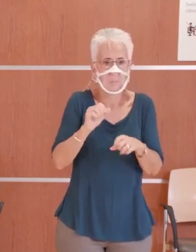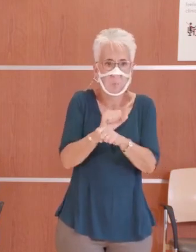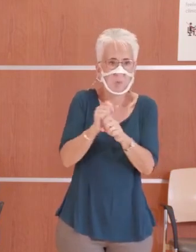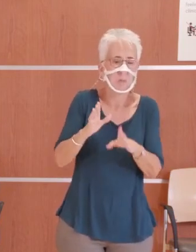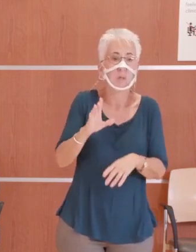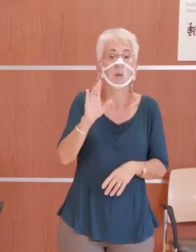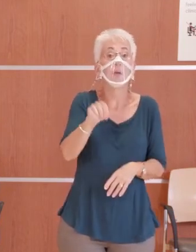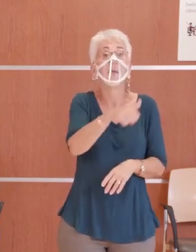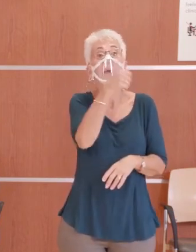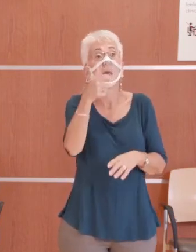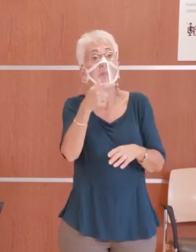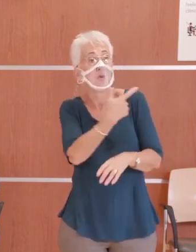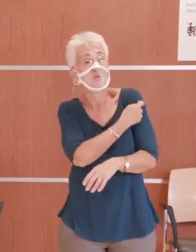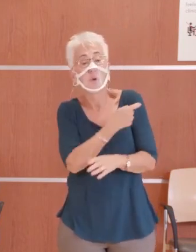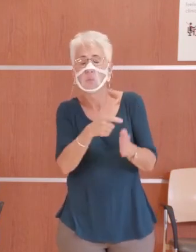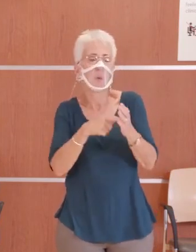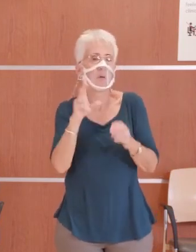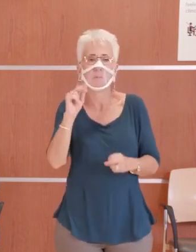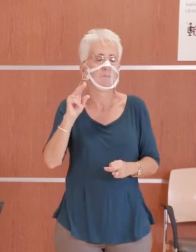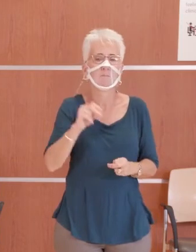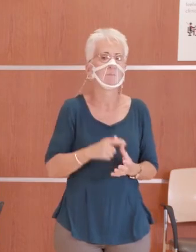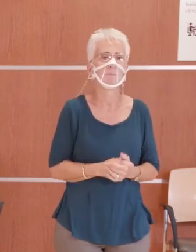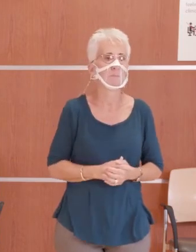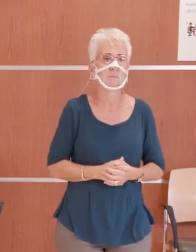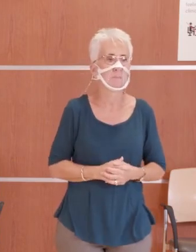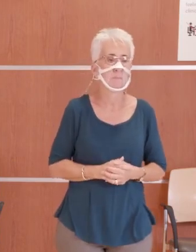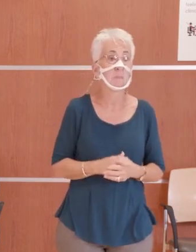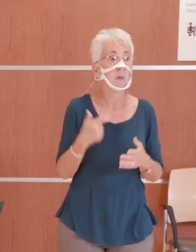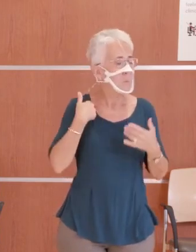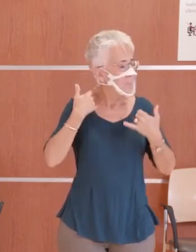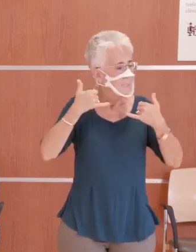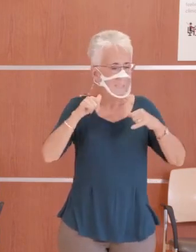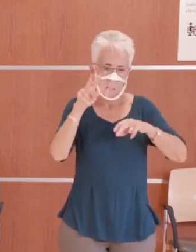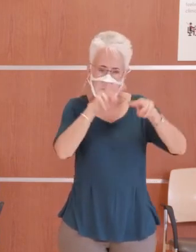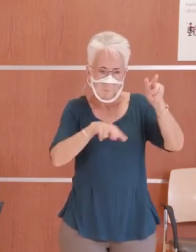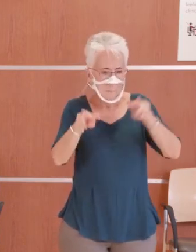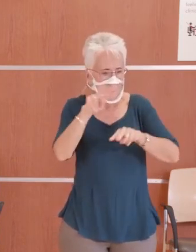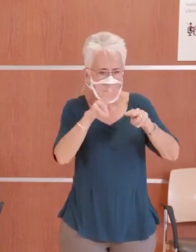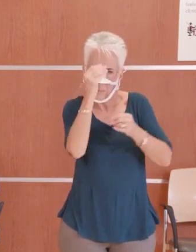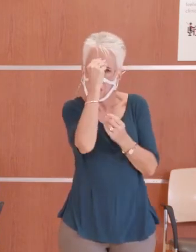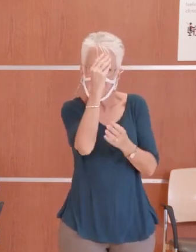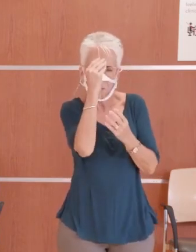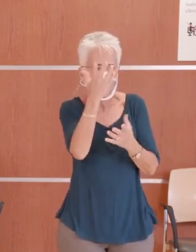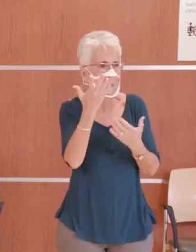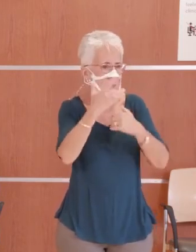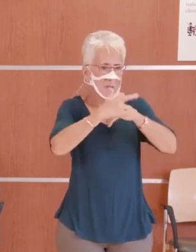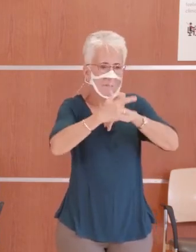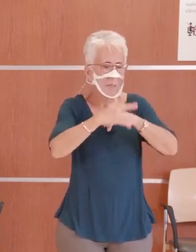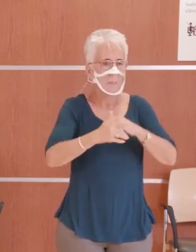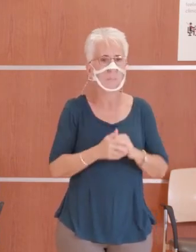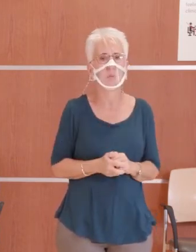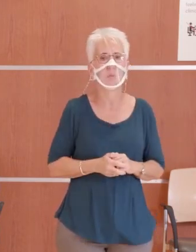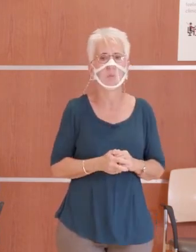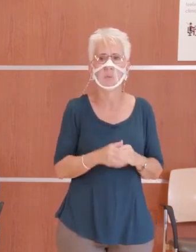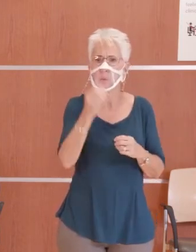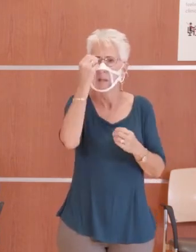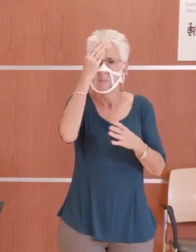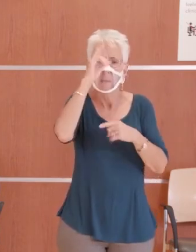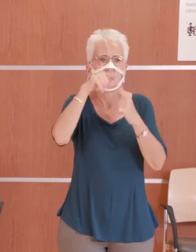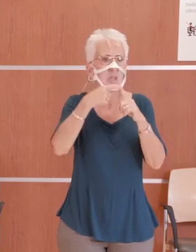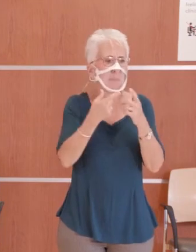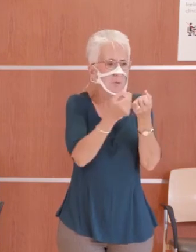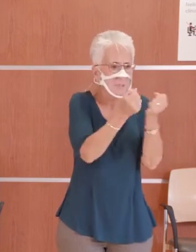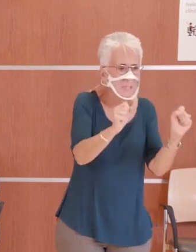other vaccines that are required, and we continuously look at the data that are available not only in the vaccines, but on the safety of